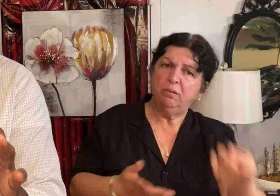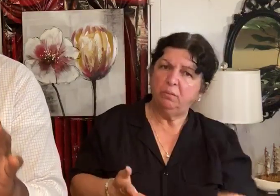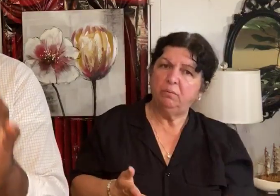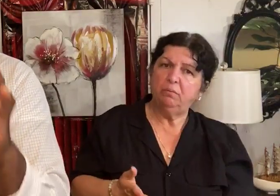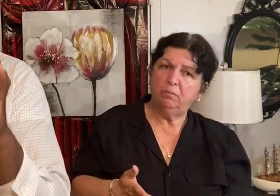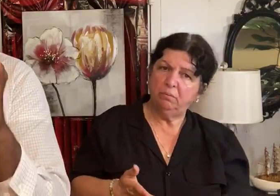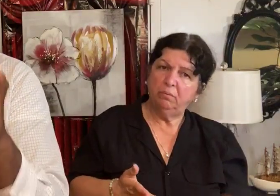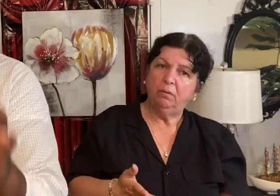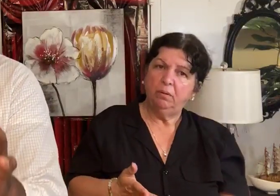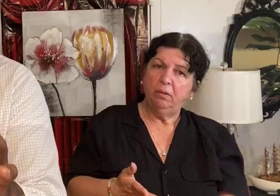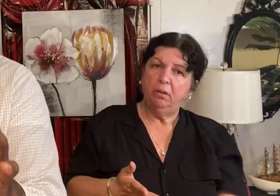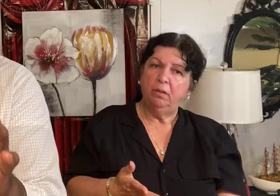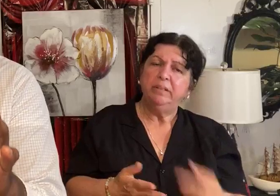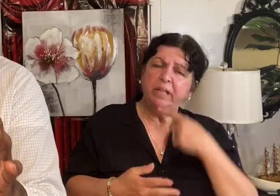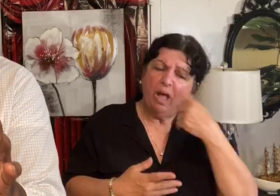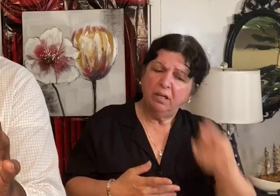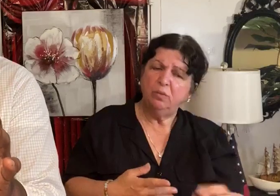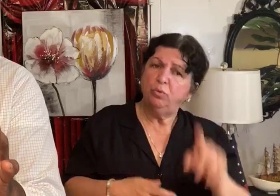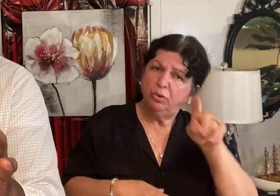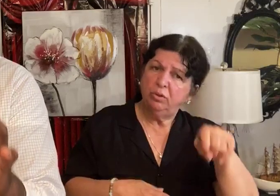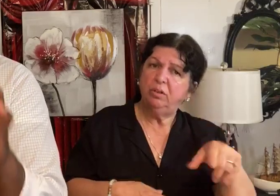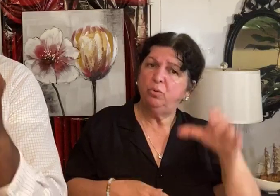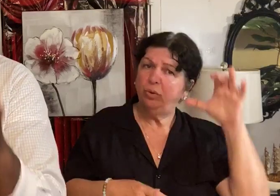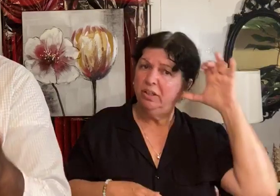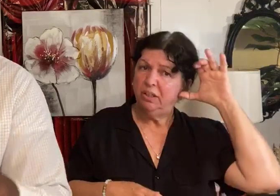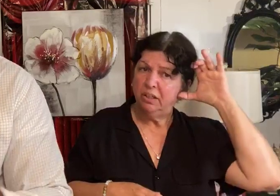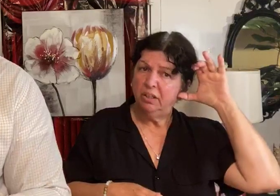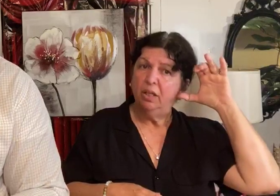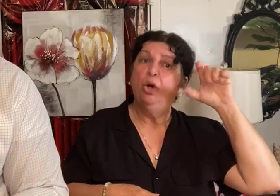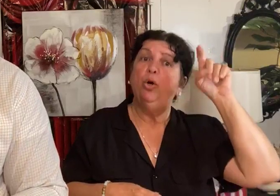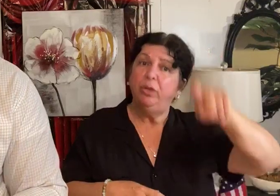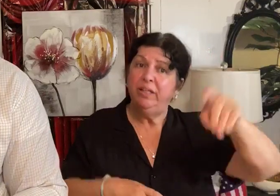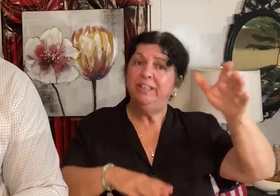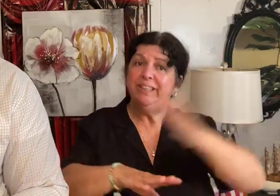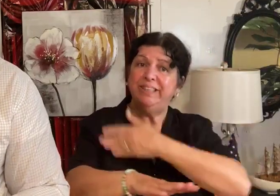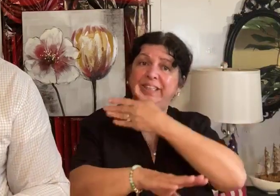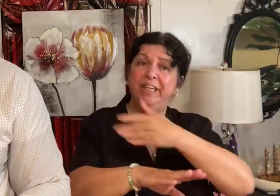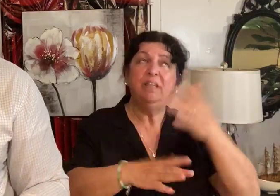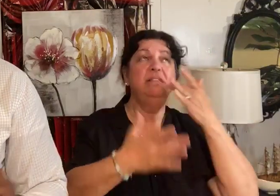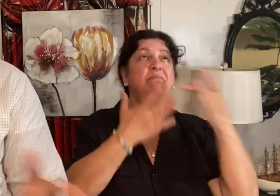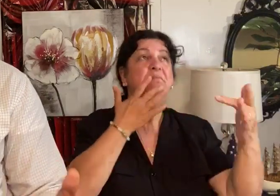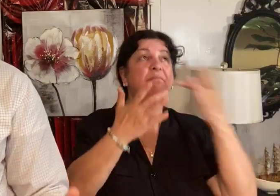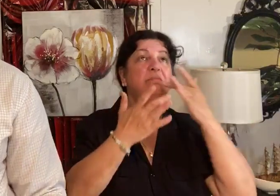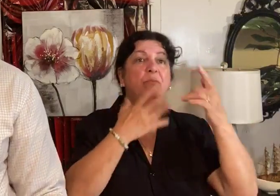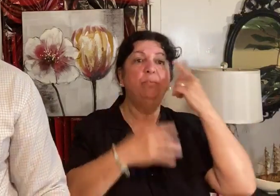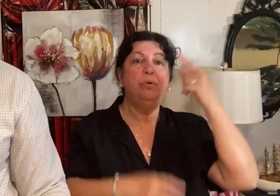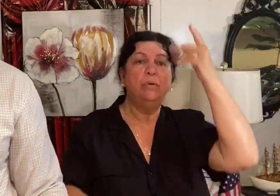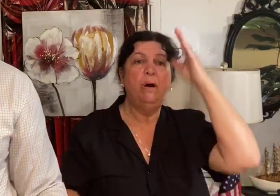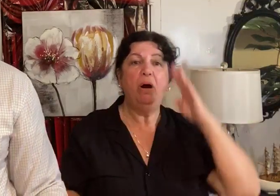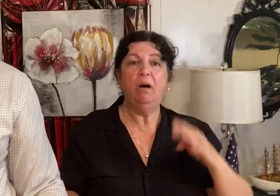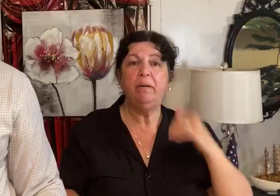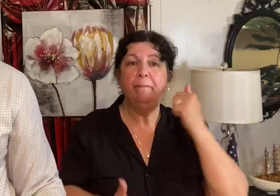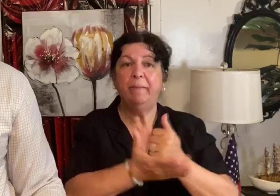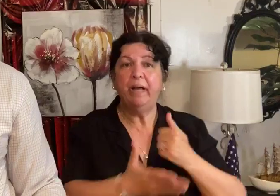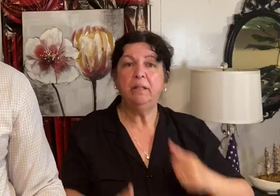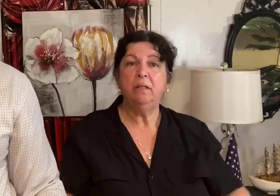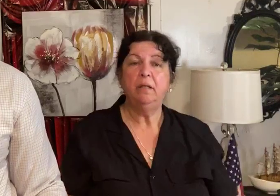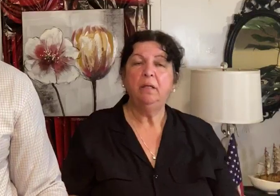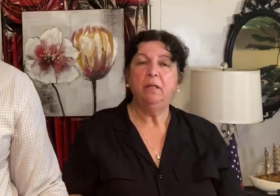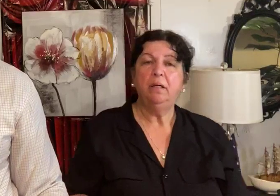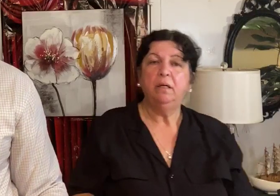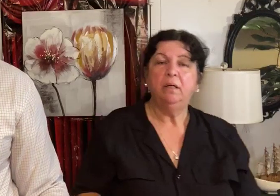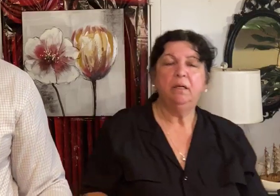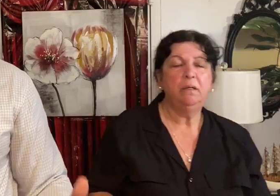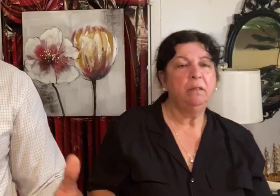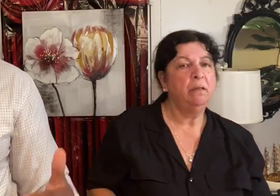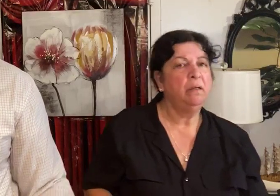while and tell you what you need to hear. You need to sing for God, amen? It wouldn't be right for me to not sing and lead my